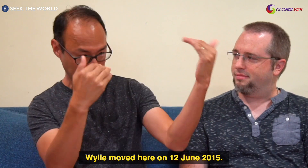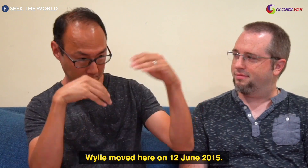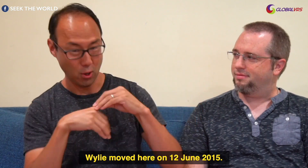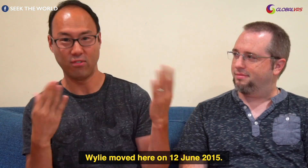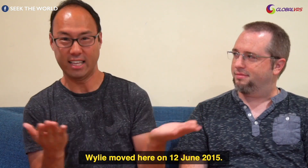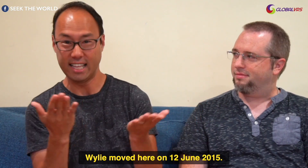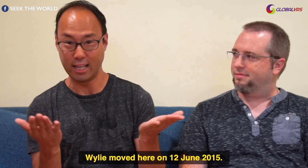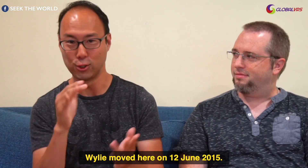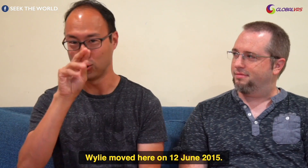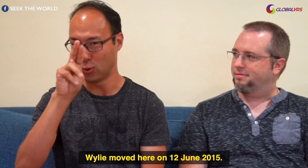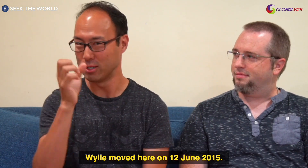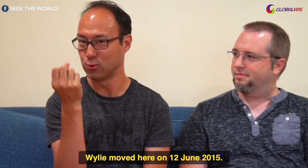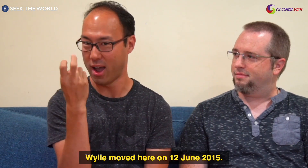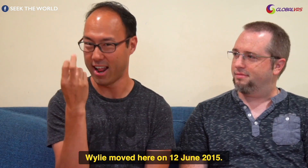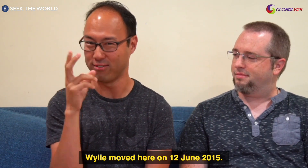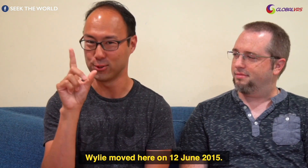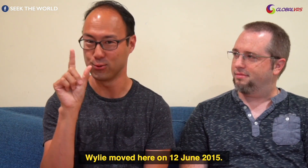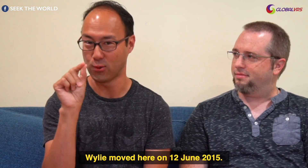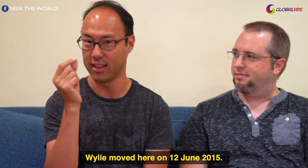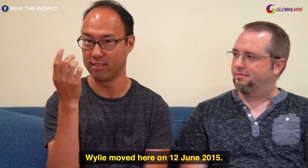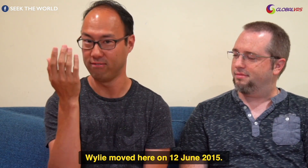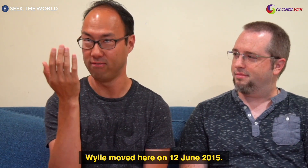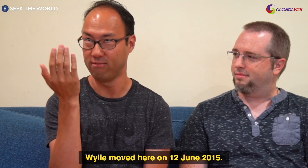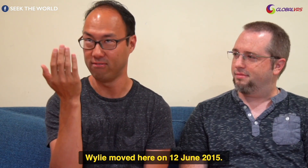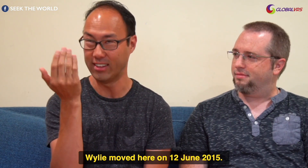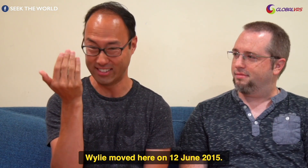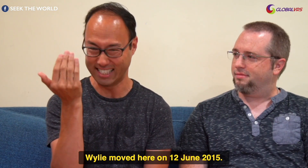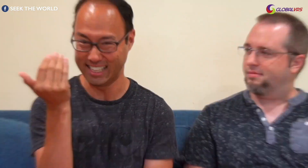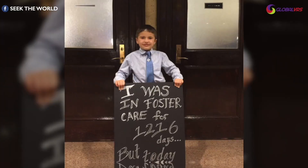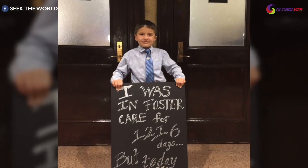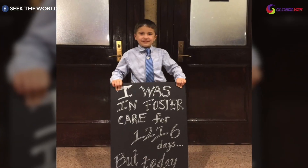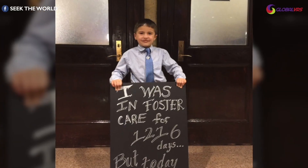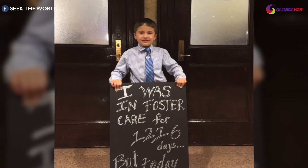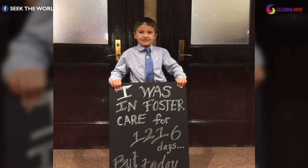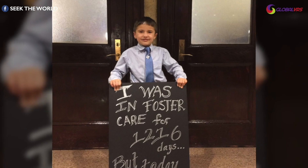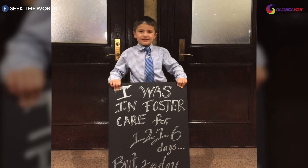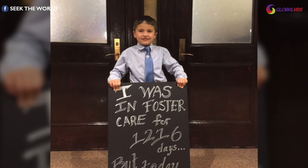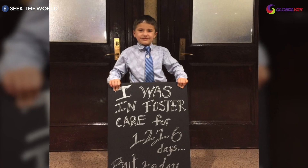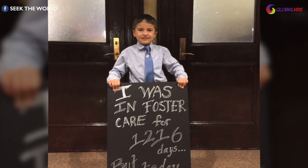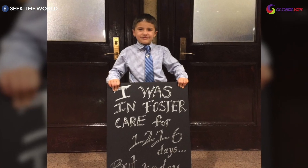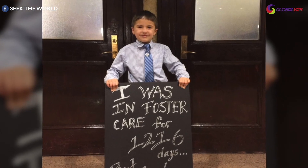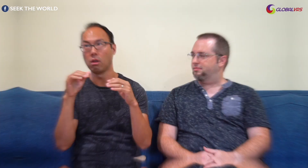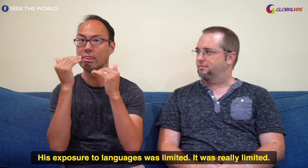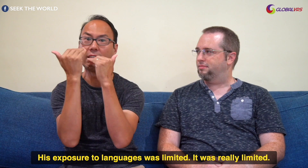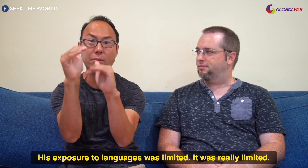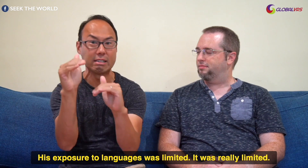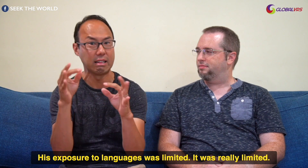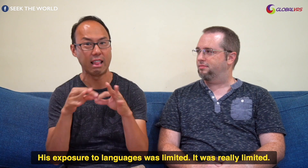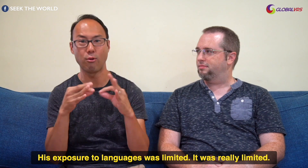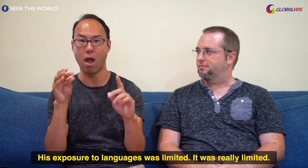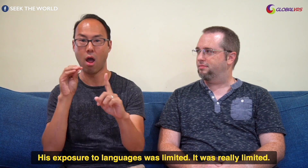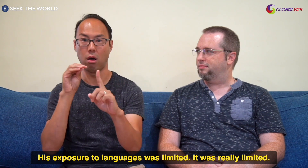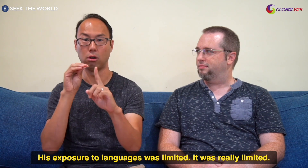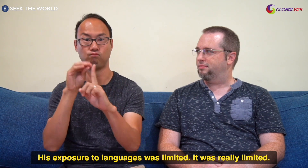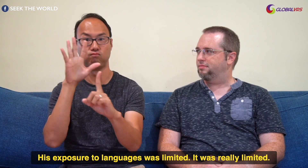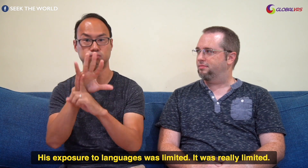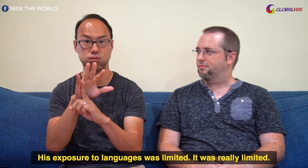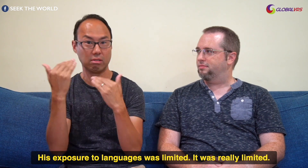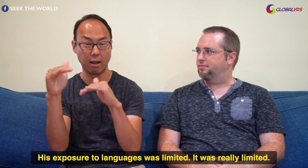So while he moved in here on June 12th of 2015, his exposure to